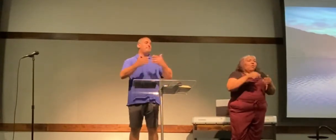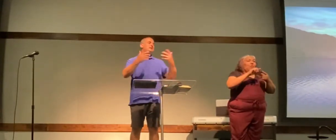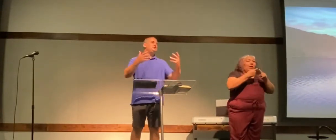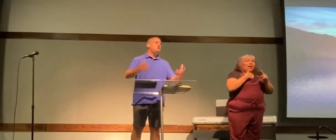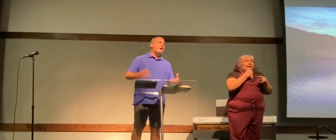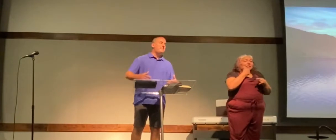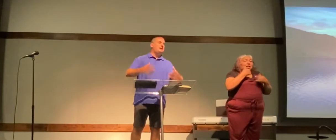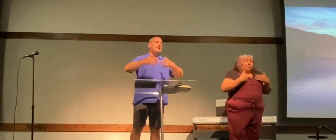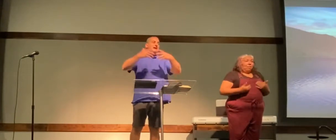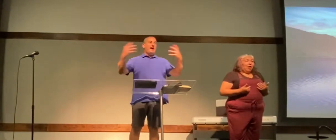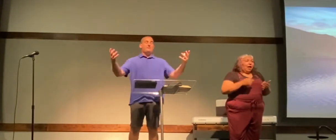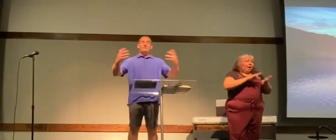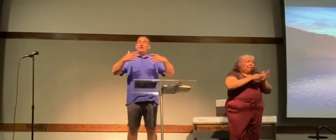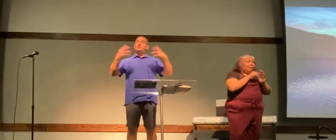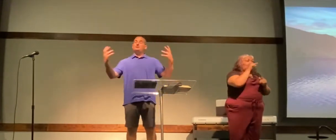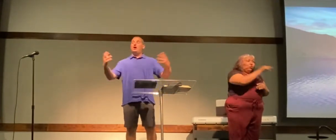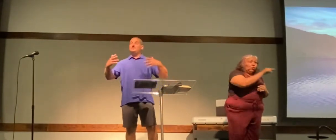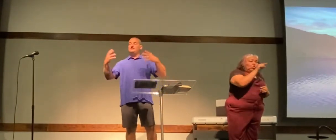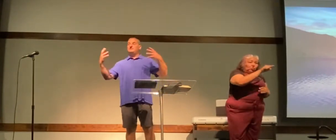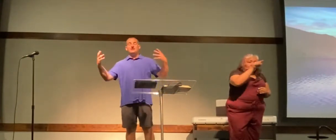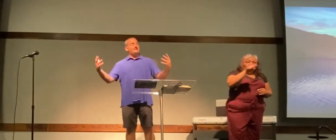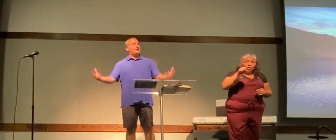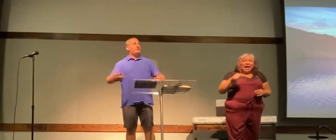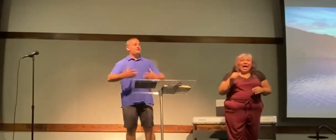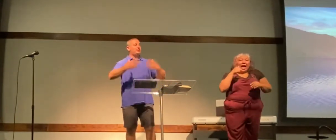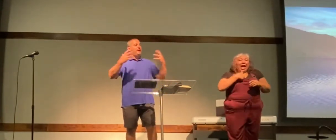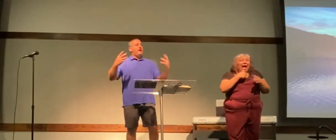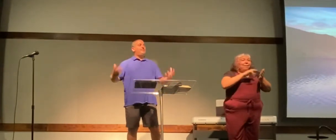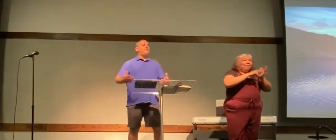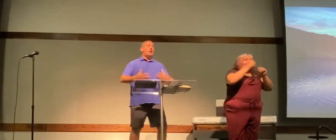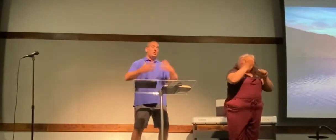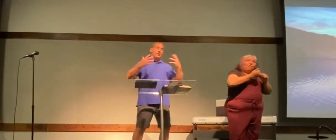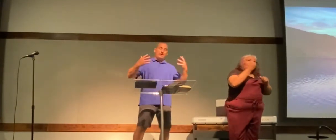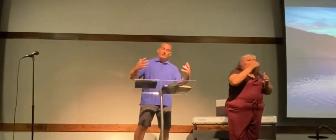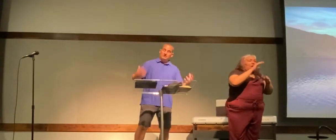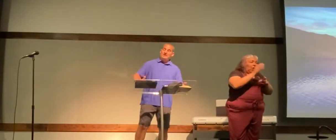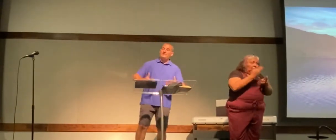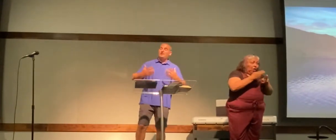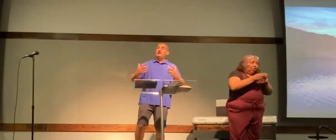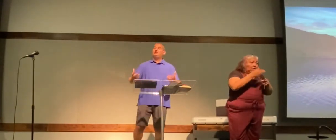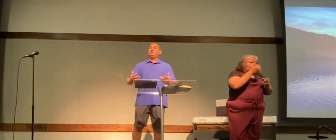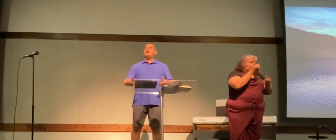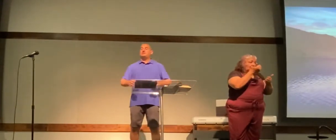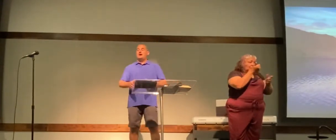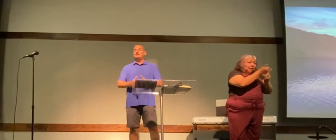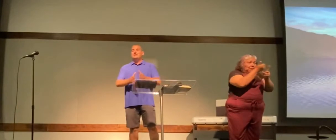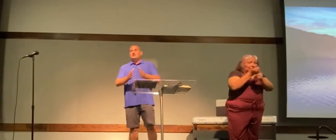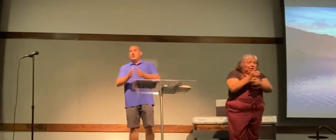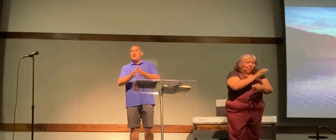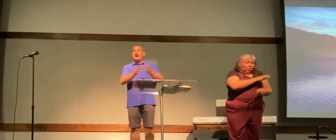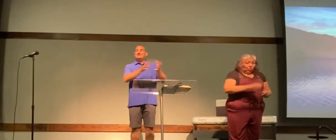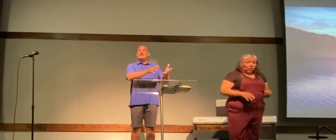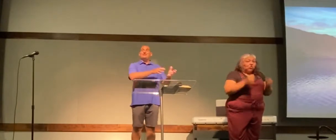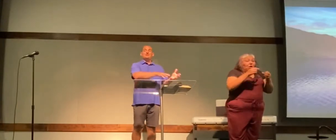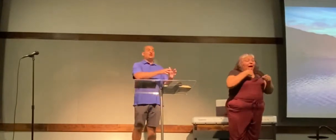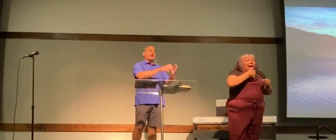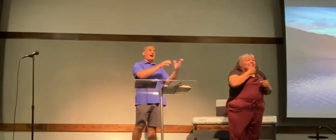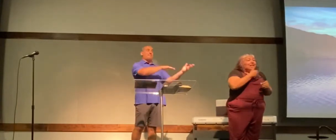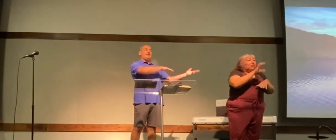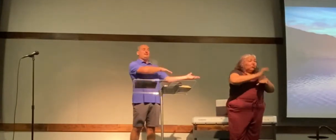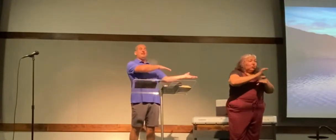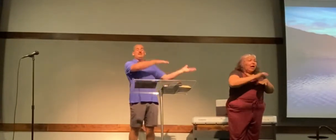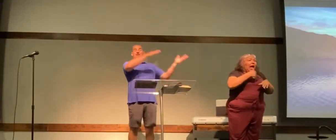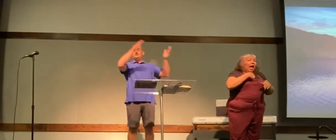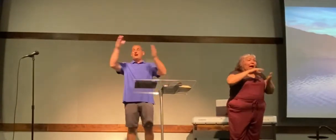When I mean you, I mean everybody who calls themselves a Christian, a follower, a believer in Jesus Christ. So when I say the church,